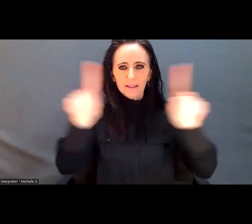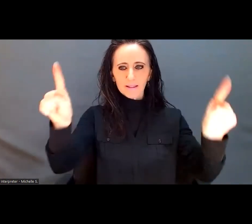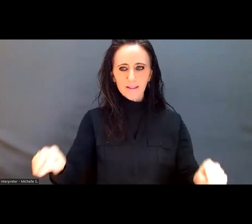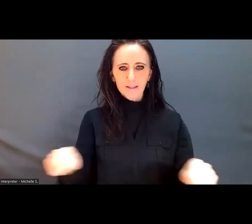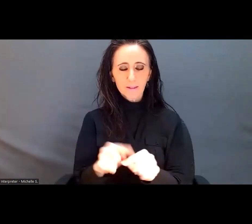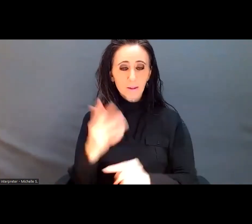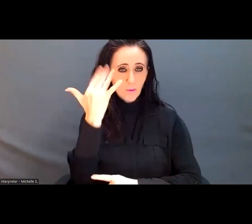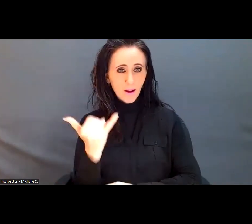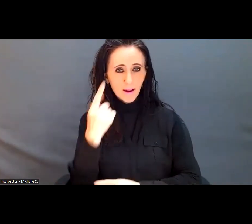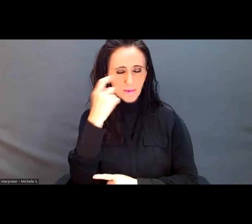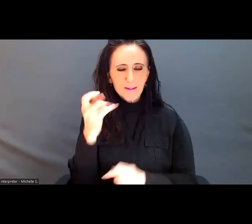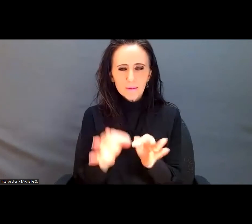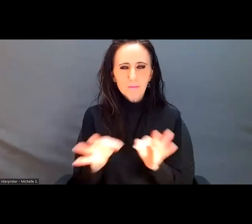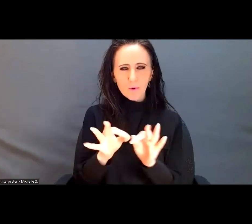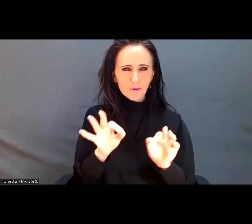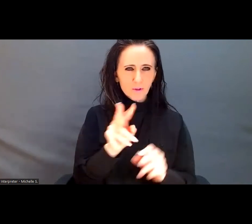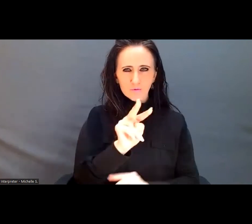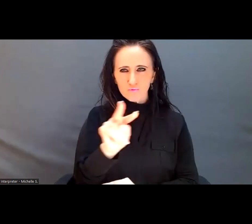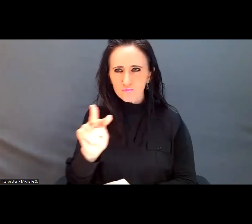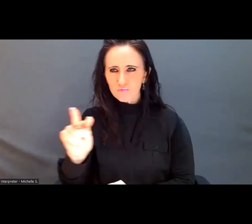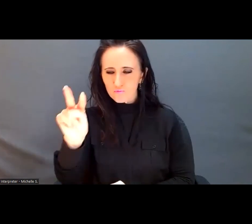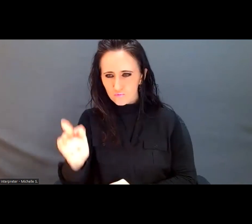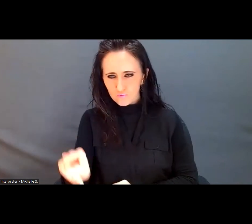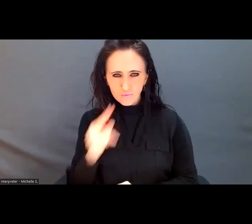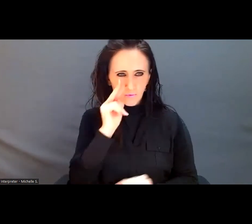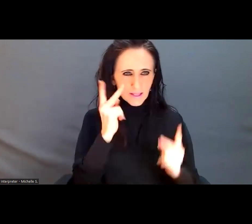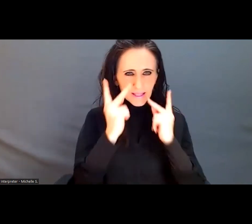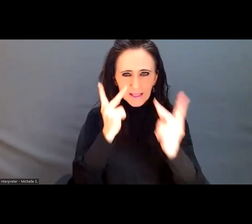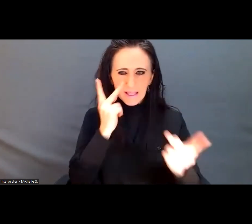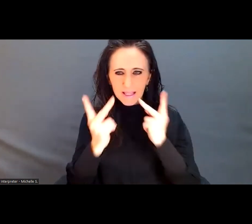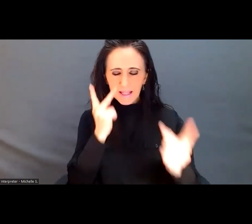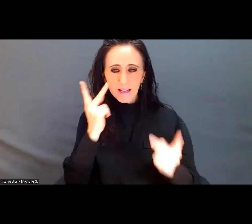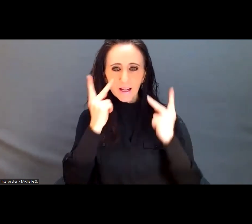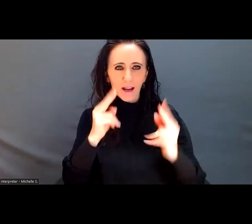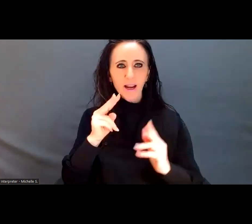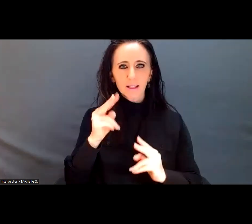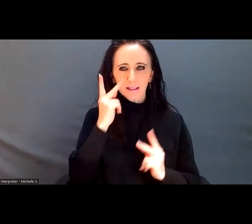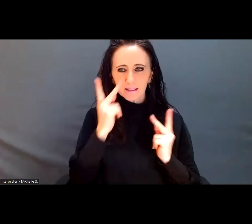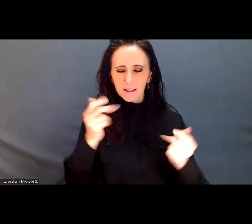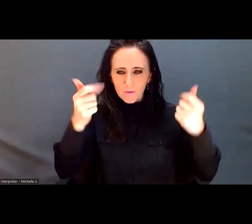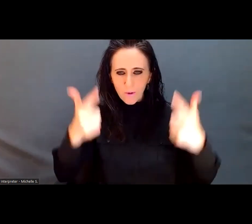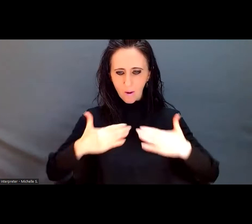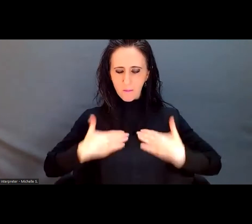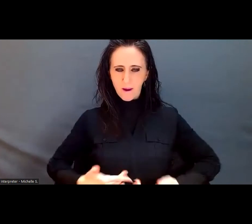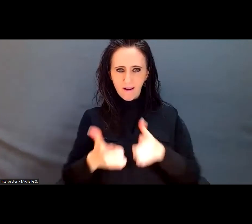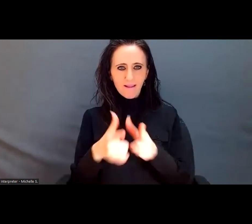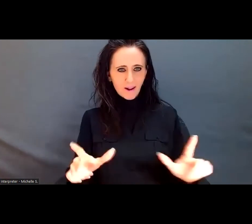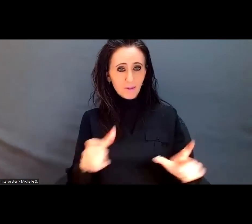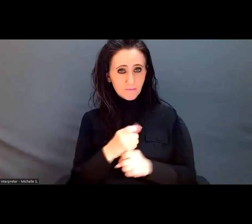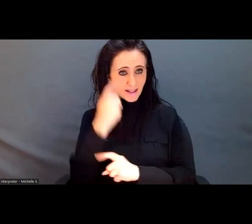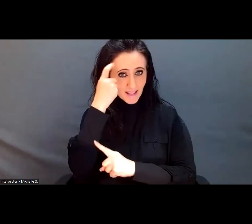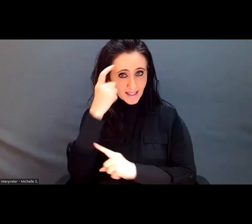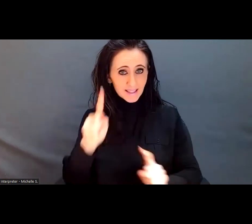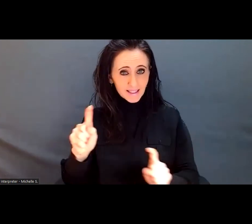communication. Yeah. Yeah. Making sense, everybody? Good. Please consider your background. Feel free to blur the